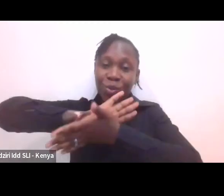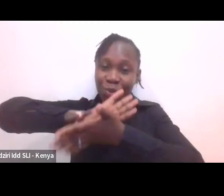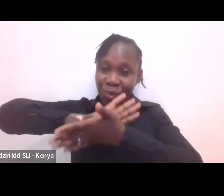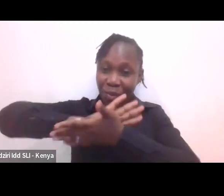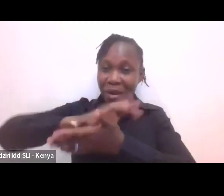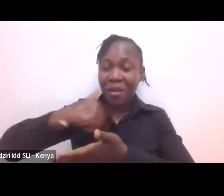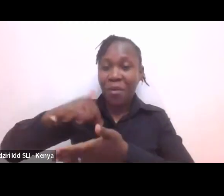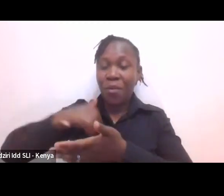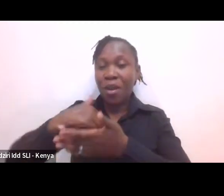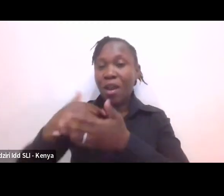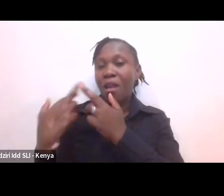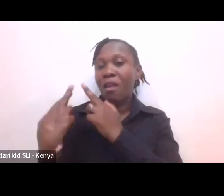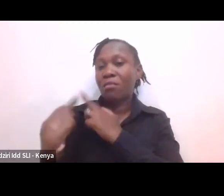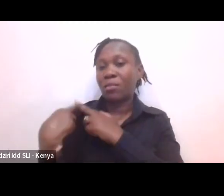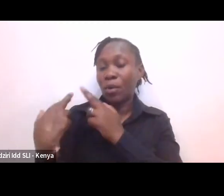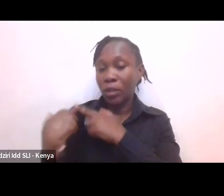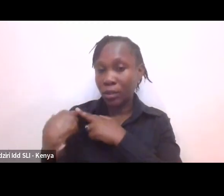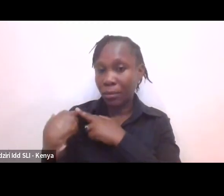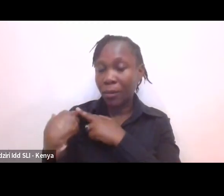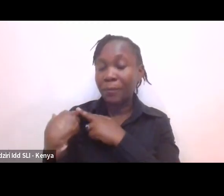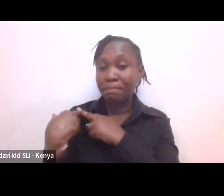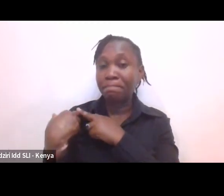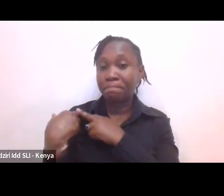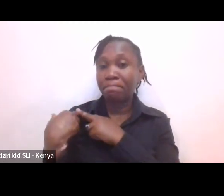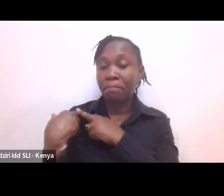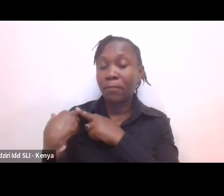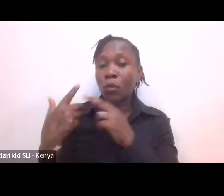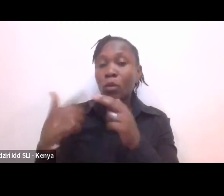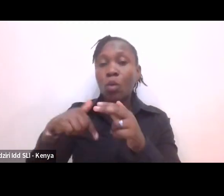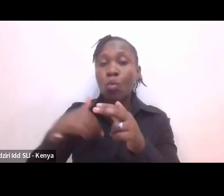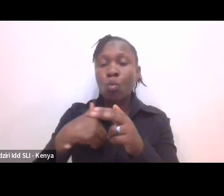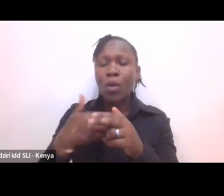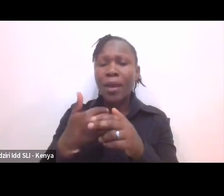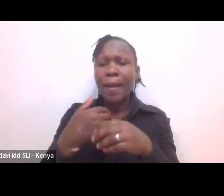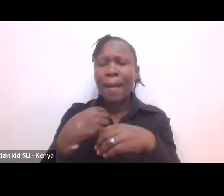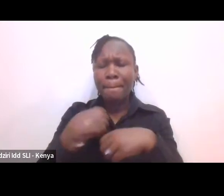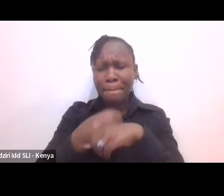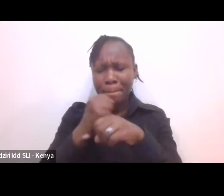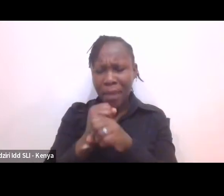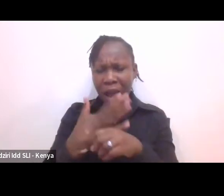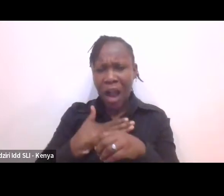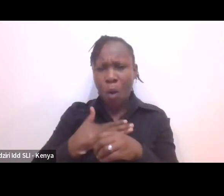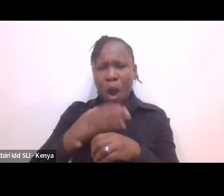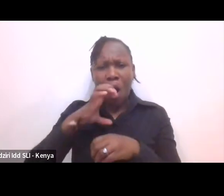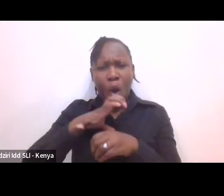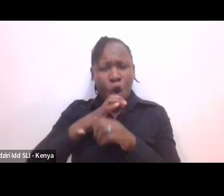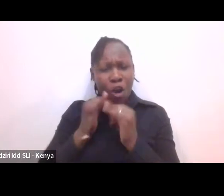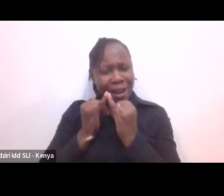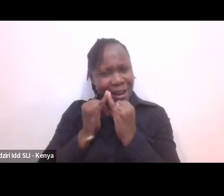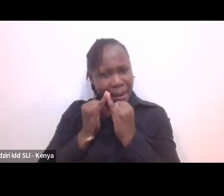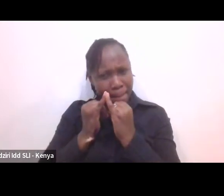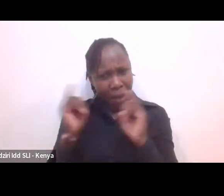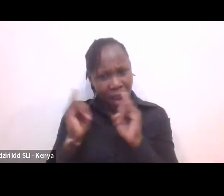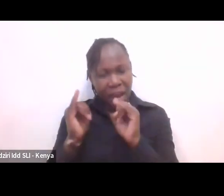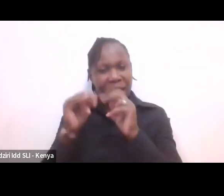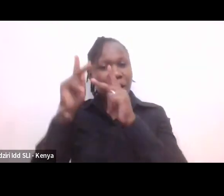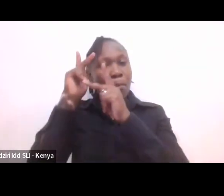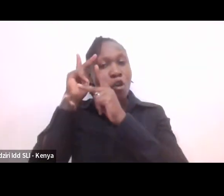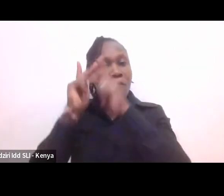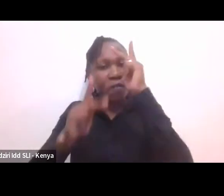student our own independent, sufficient, professional evaluation of them.